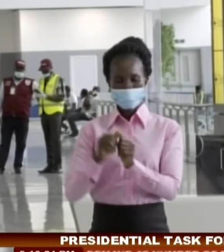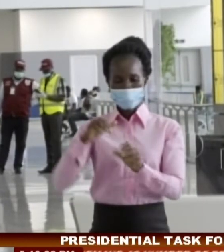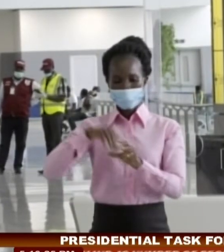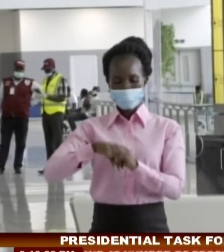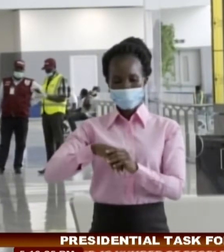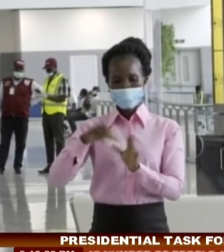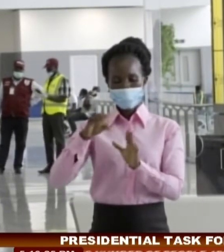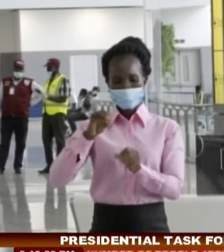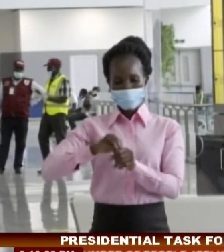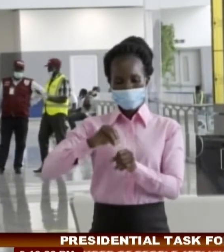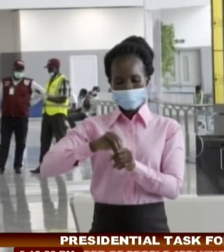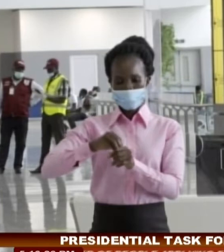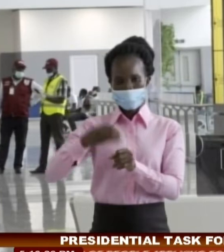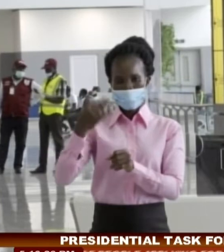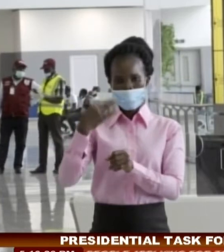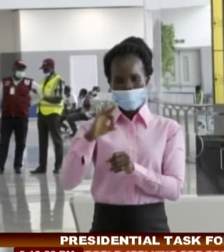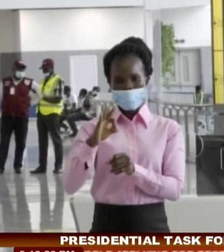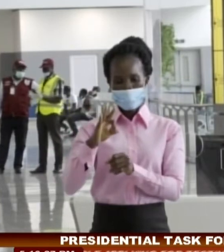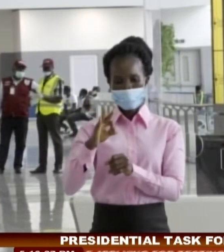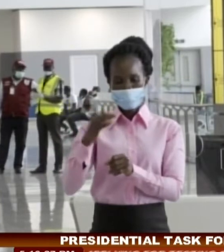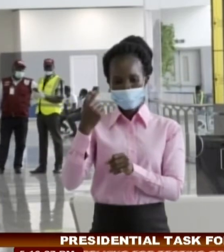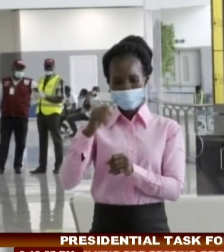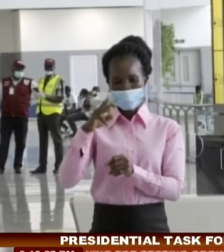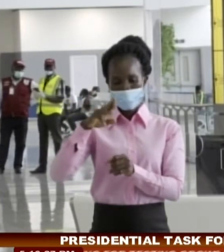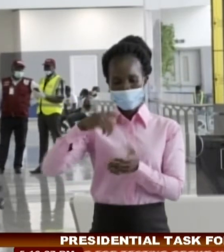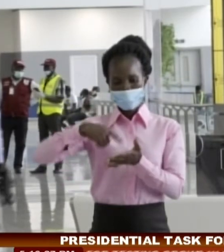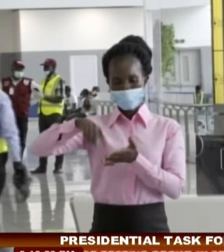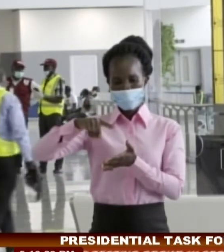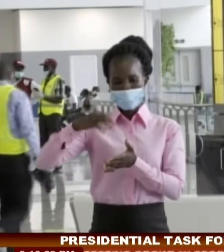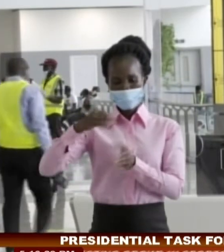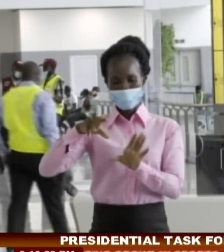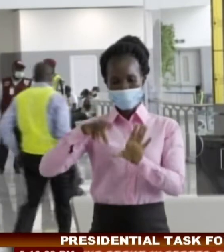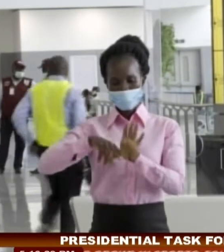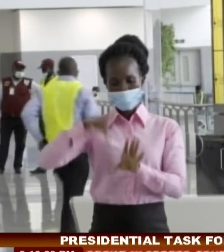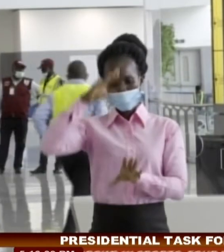content of the remarks of the chairman,